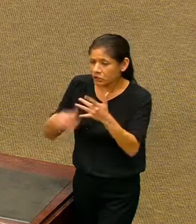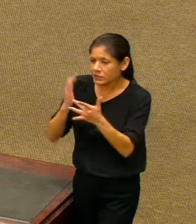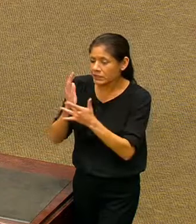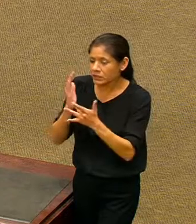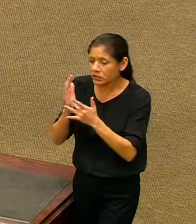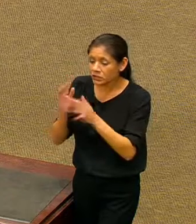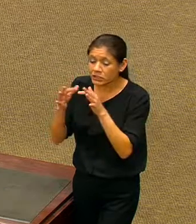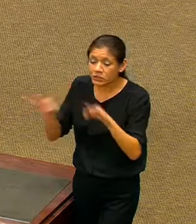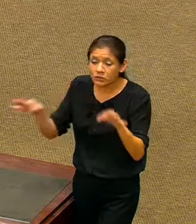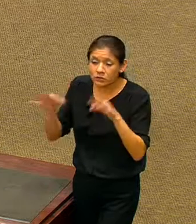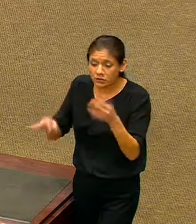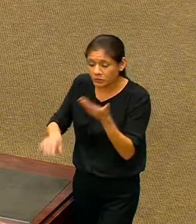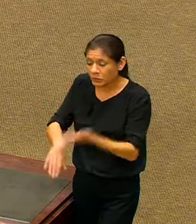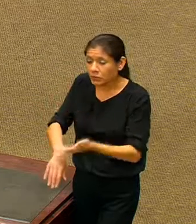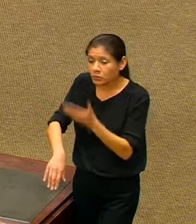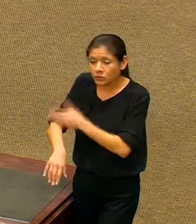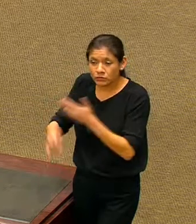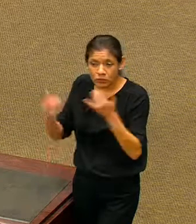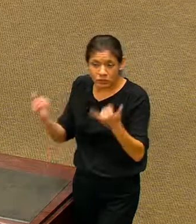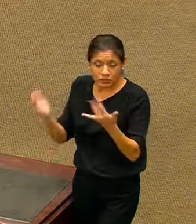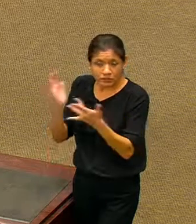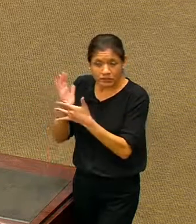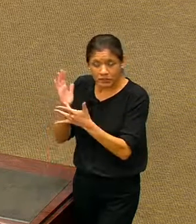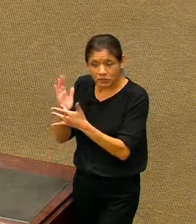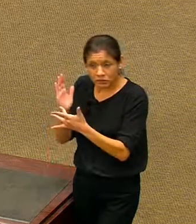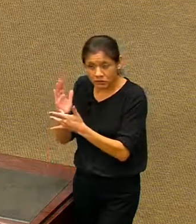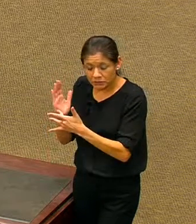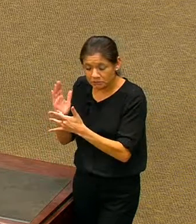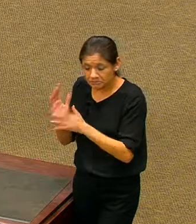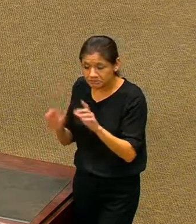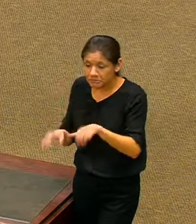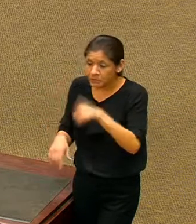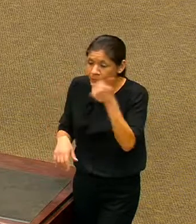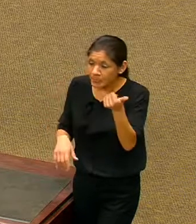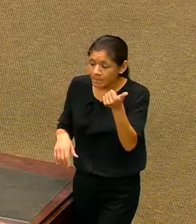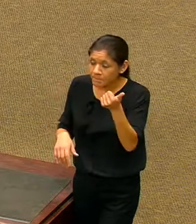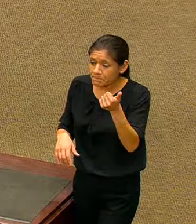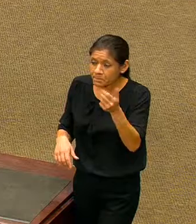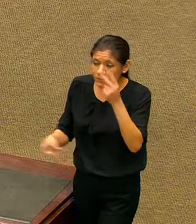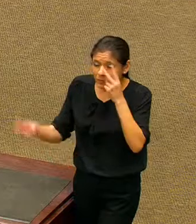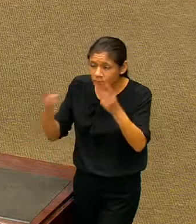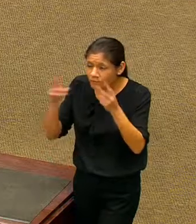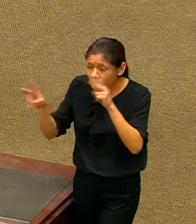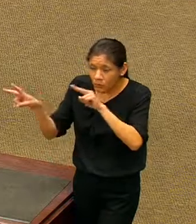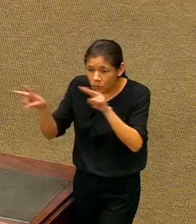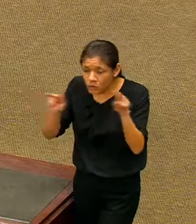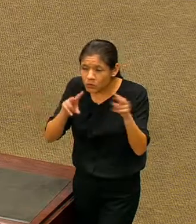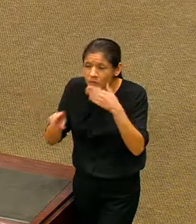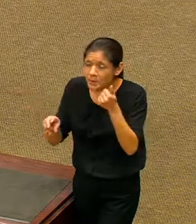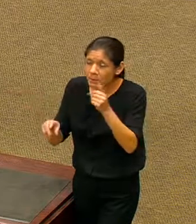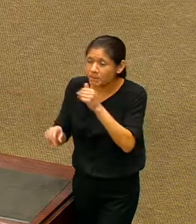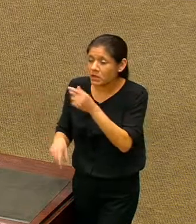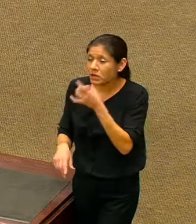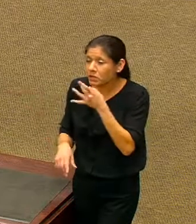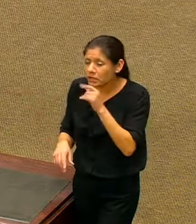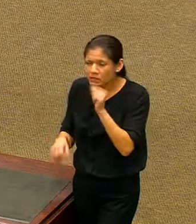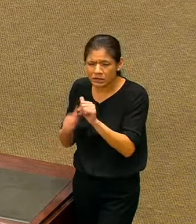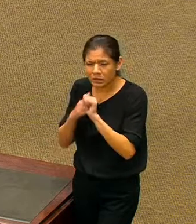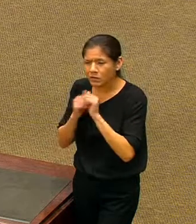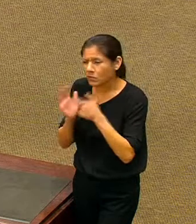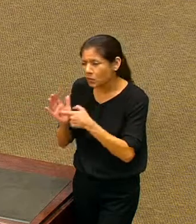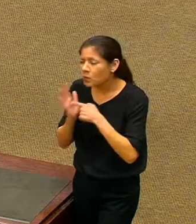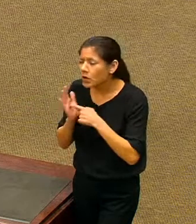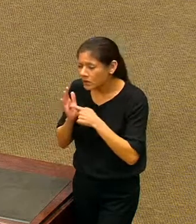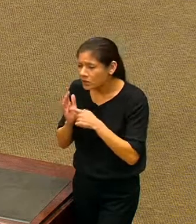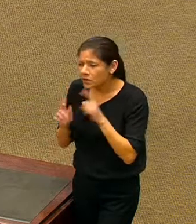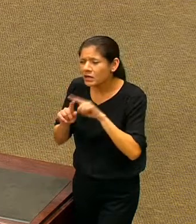improve current technology. Some other items like the views, better lighting, they're not required by code, but